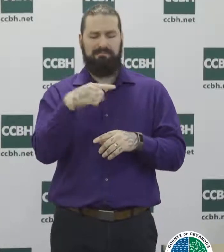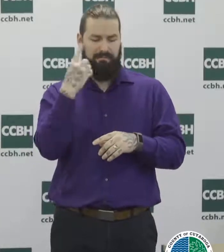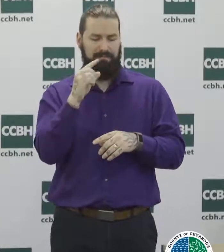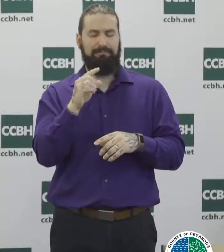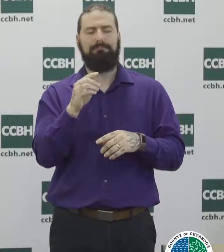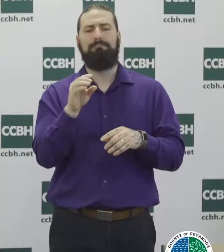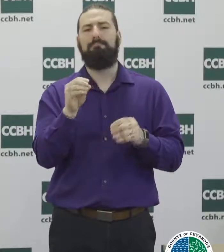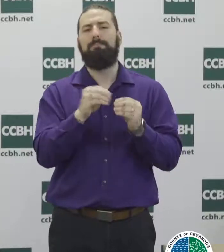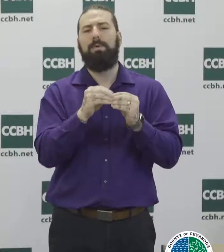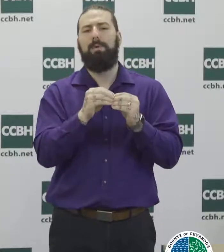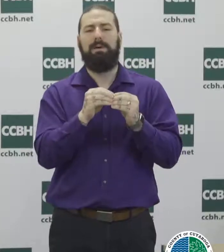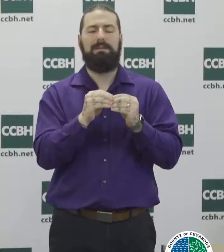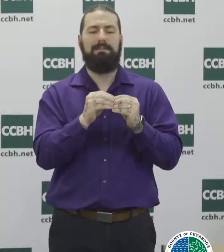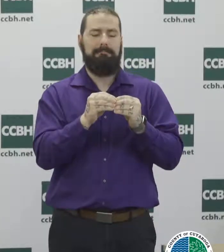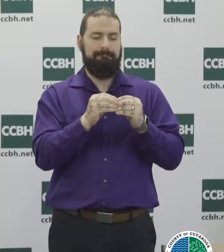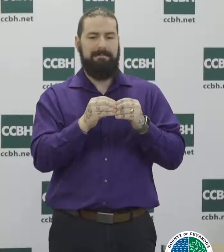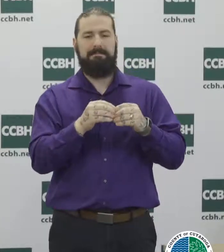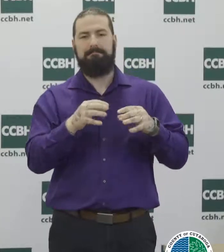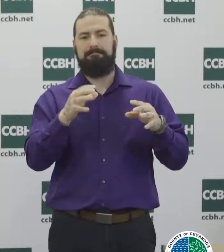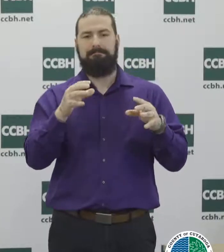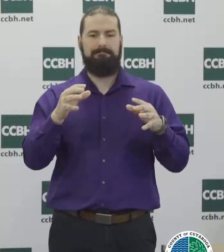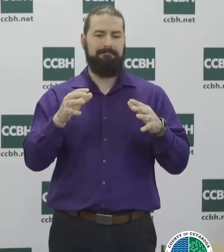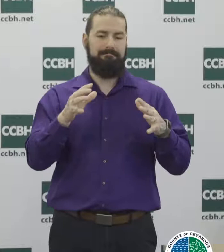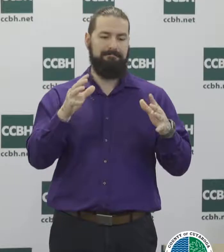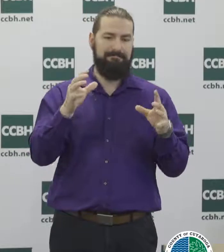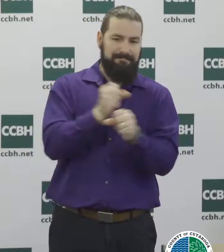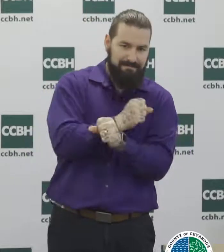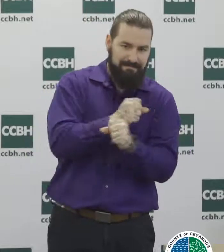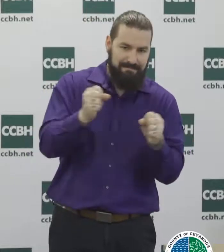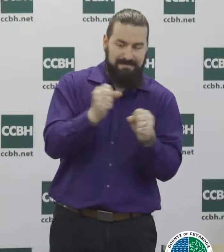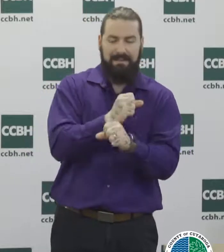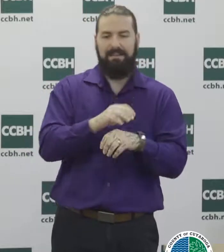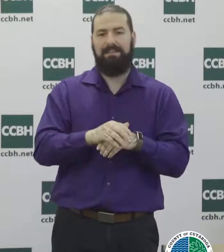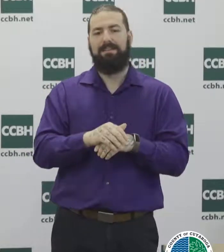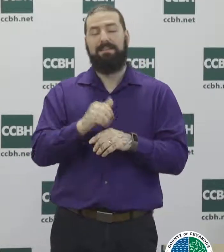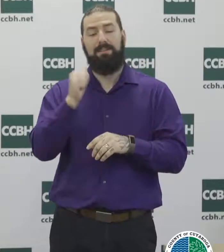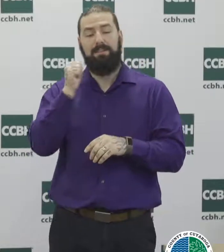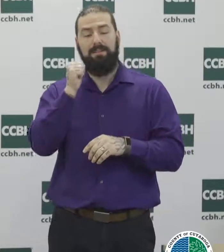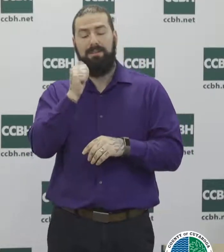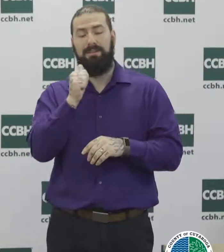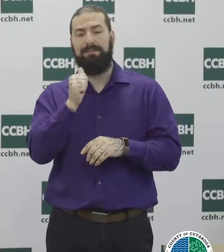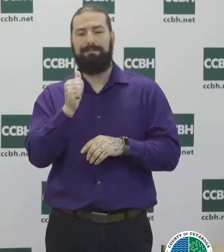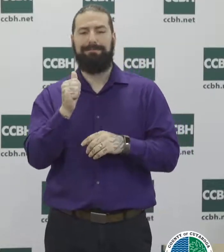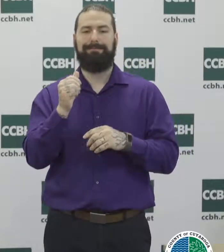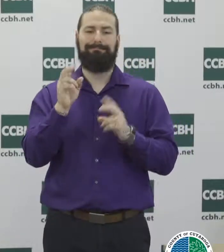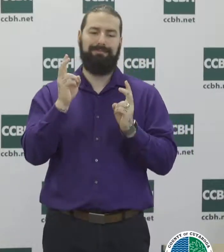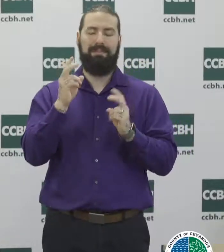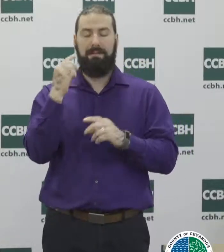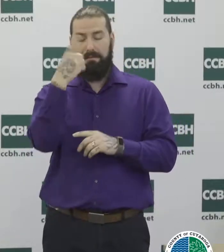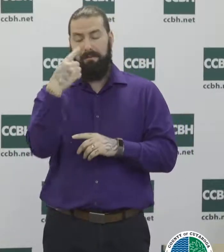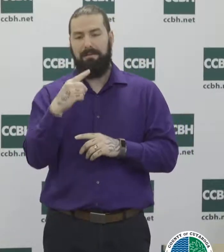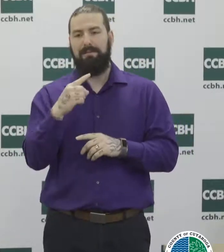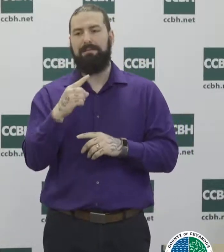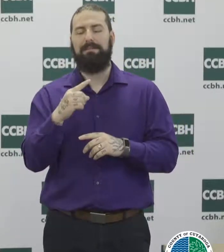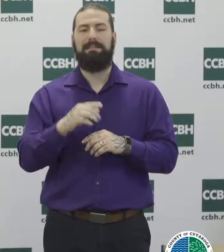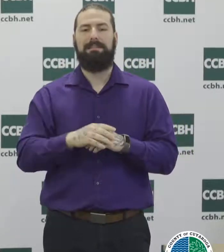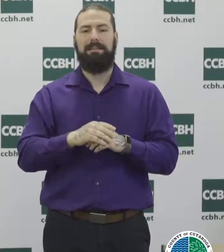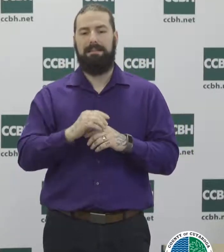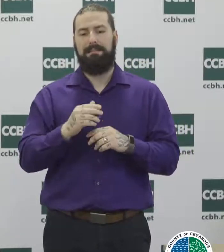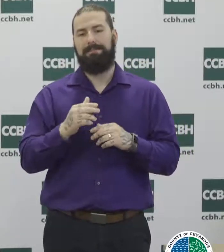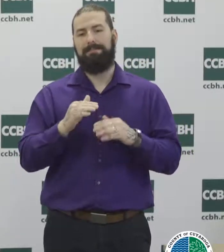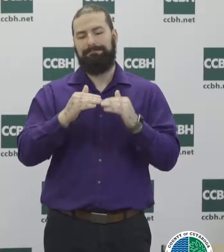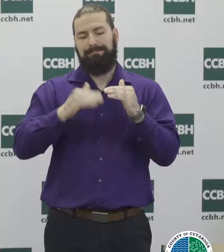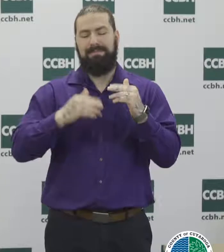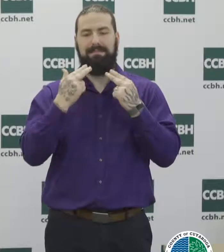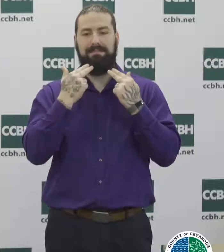innocent. As adults, people of color receive more severe criminal sentences for similar offenses and